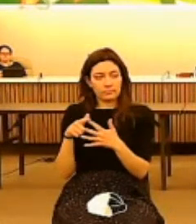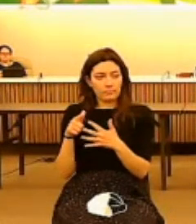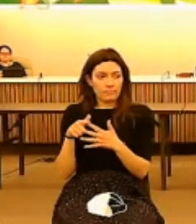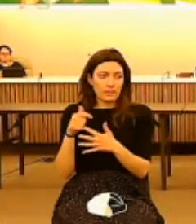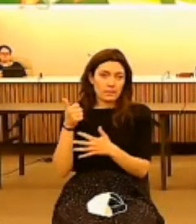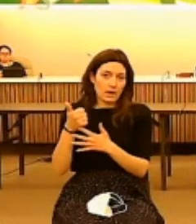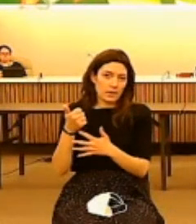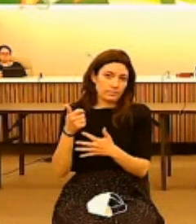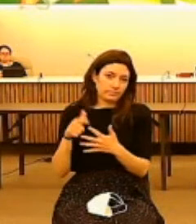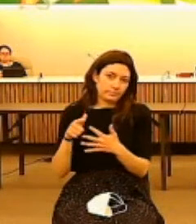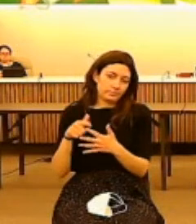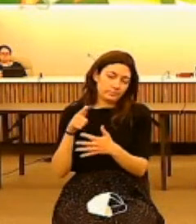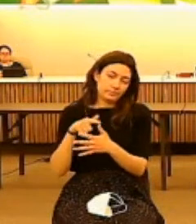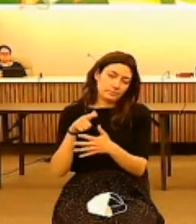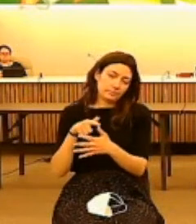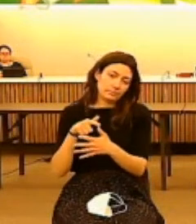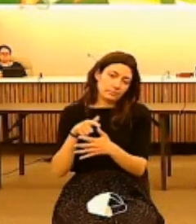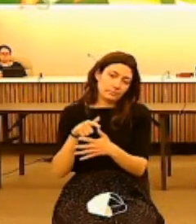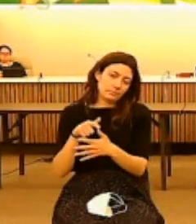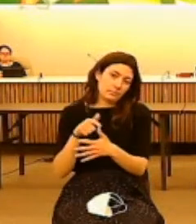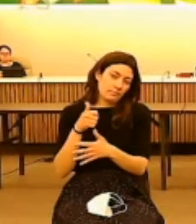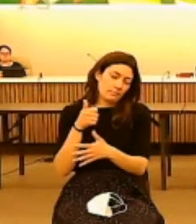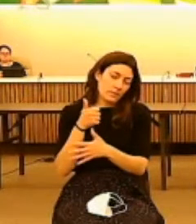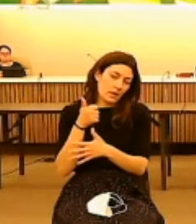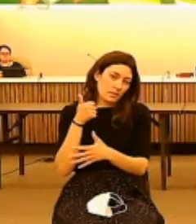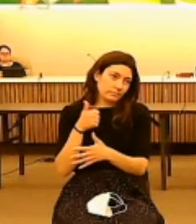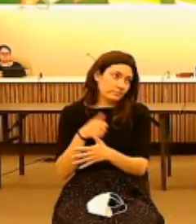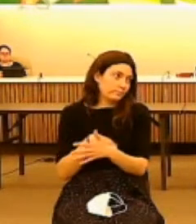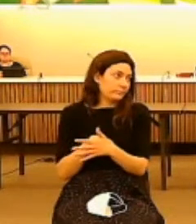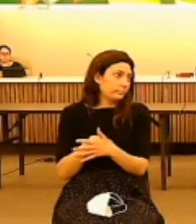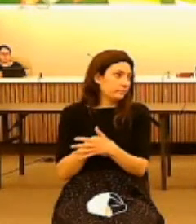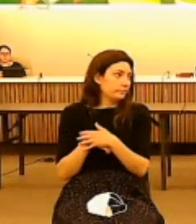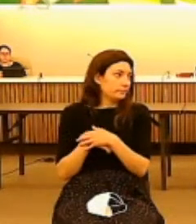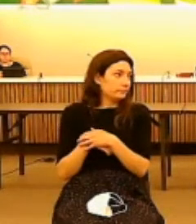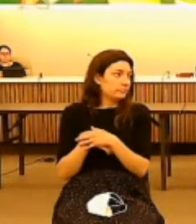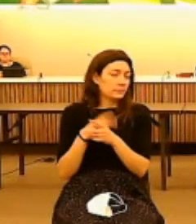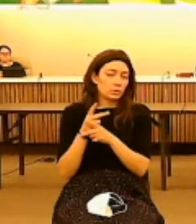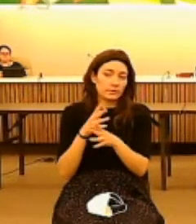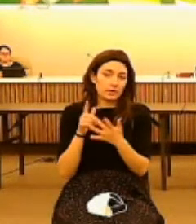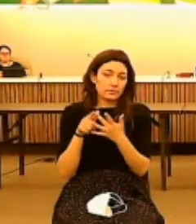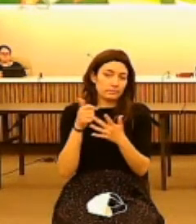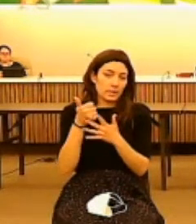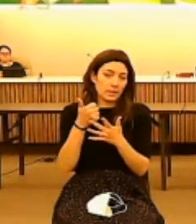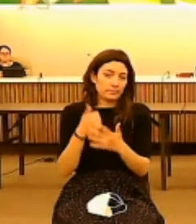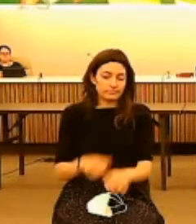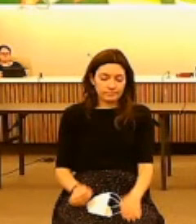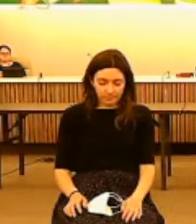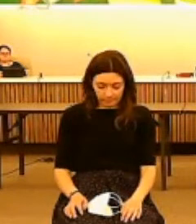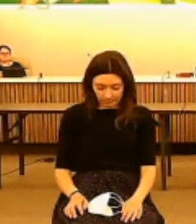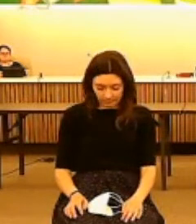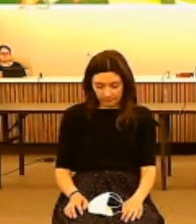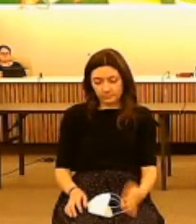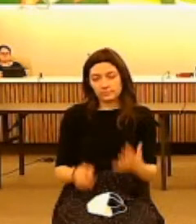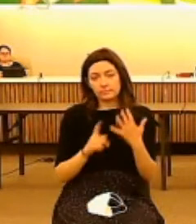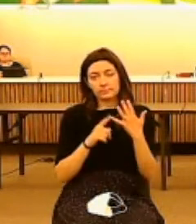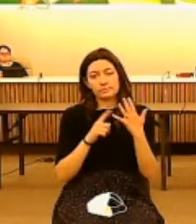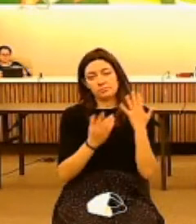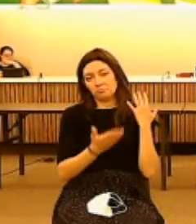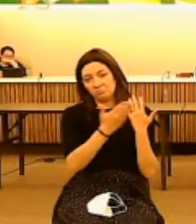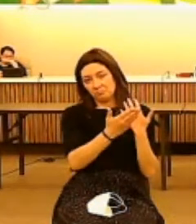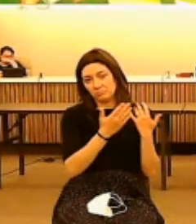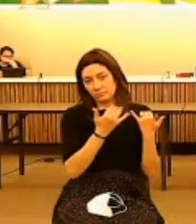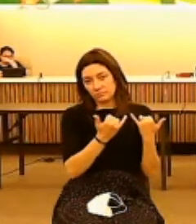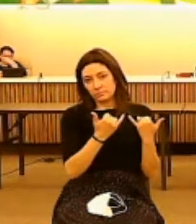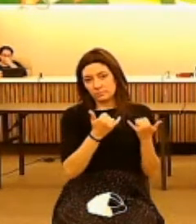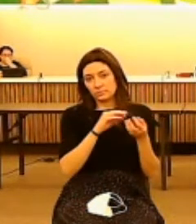Councilmember Page? Aye. Councilmember Belanca? Aye. Supervisor Schultz? Aye. Supervisor Schultz and fellow board